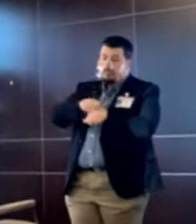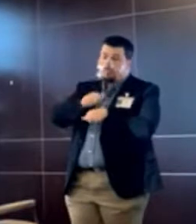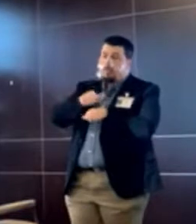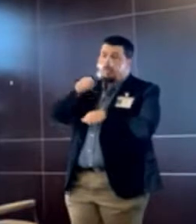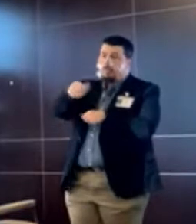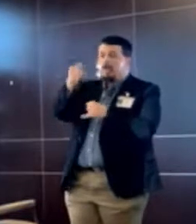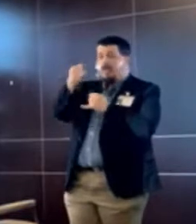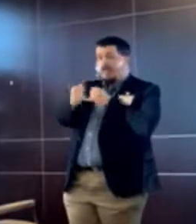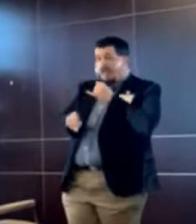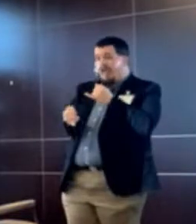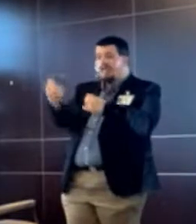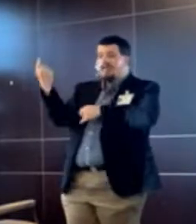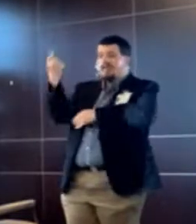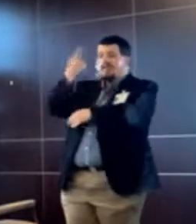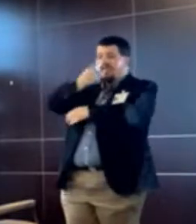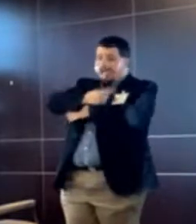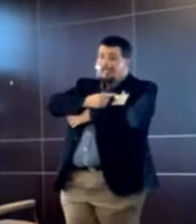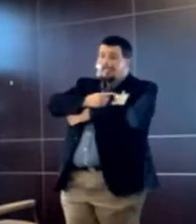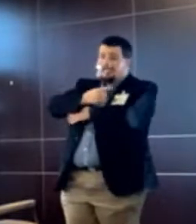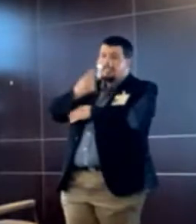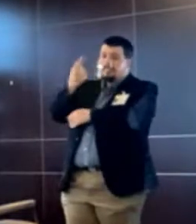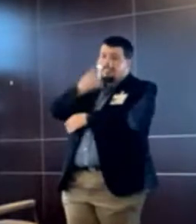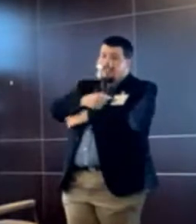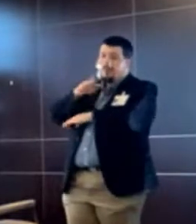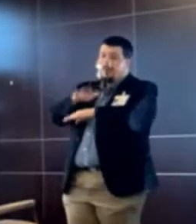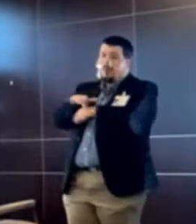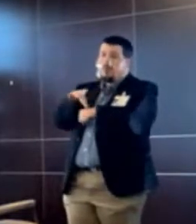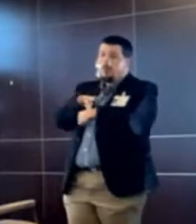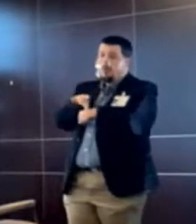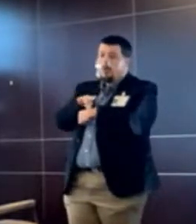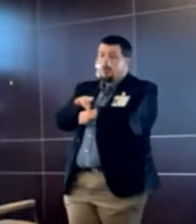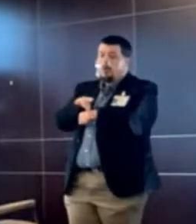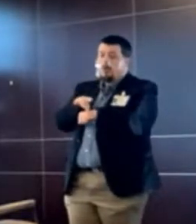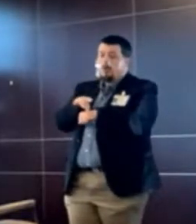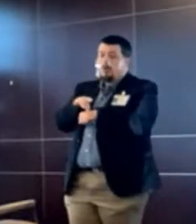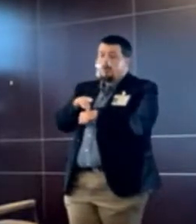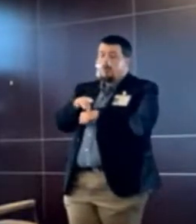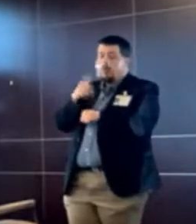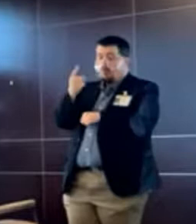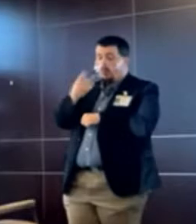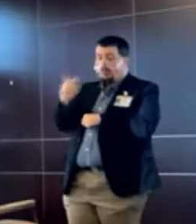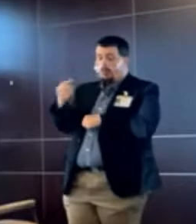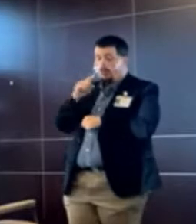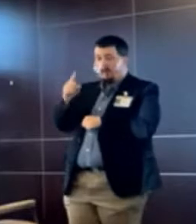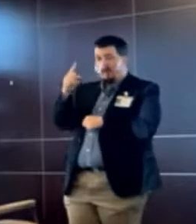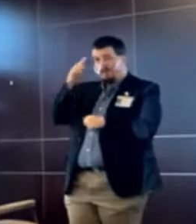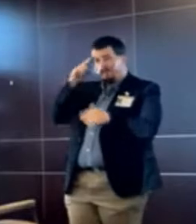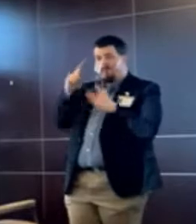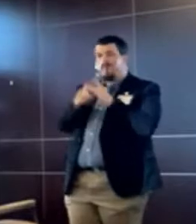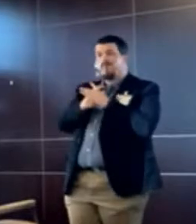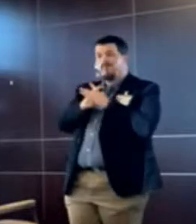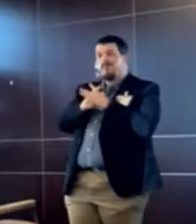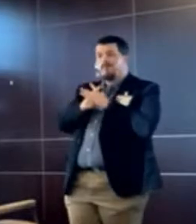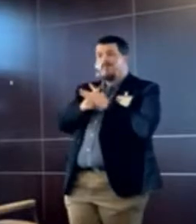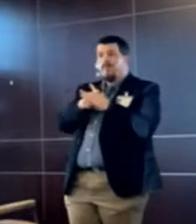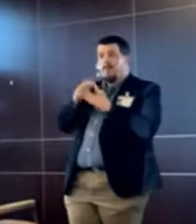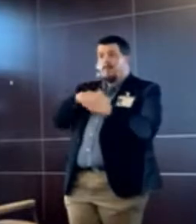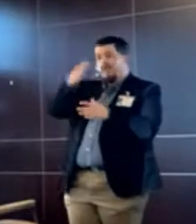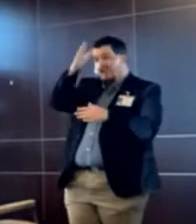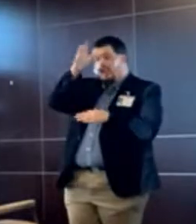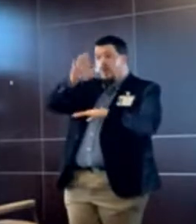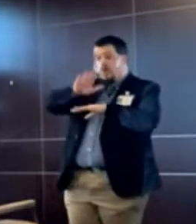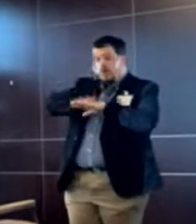dad in his last days on Earth. And one of the things that really sticks out in my mind is that my dad, on his